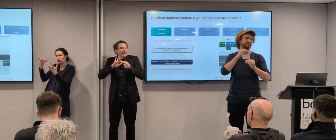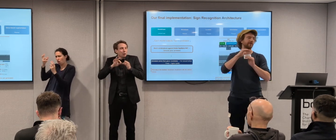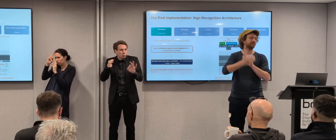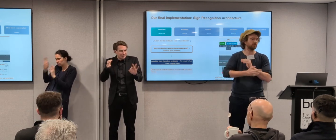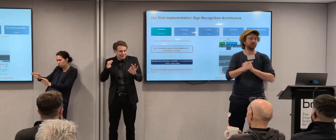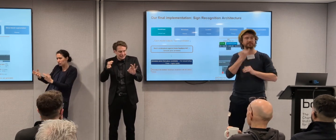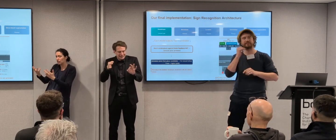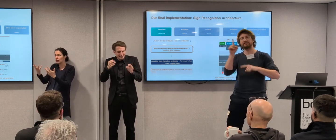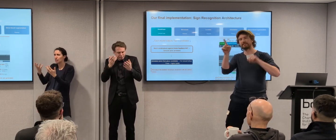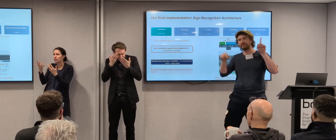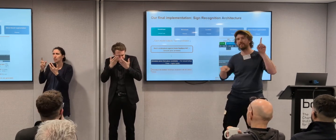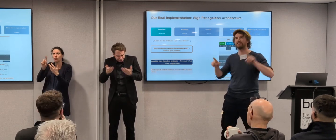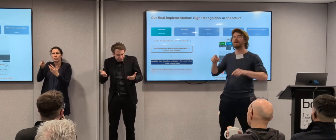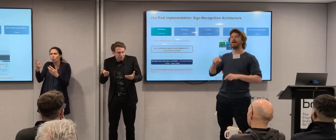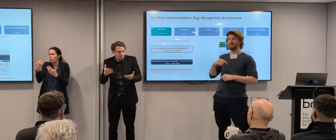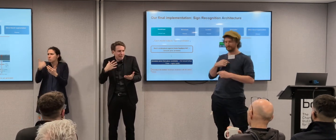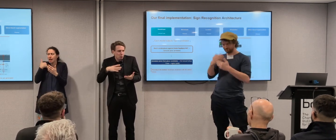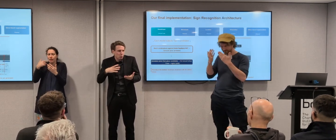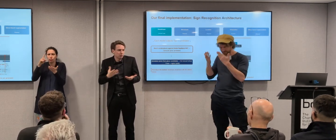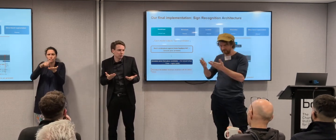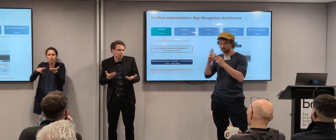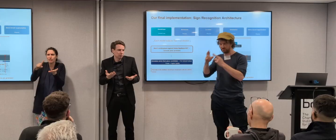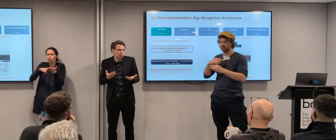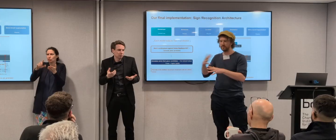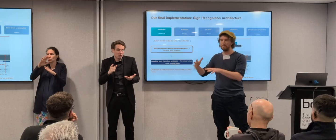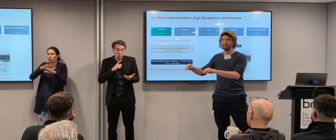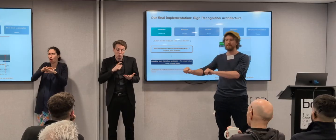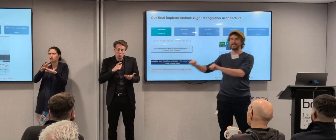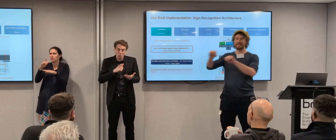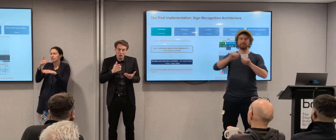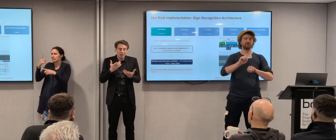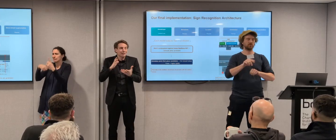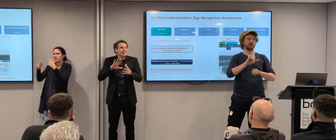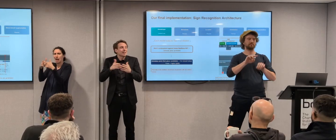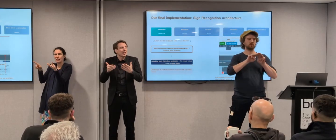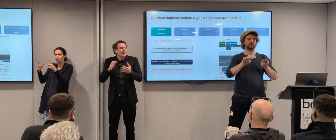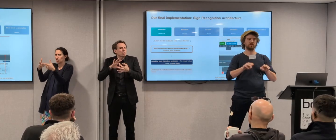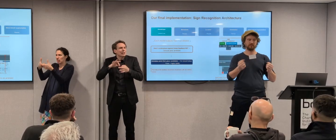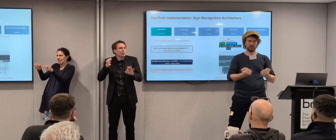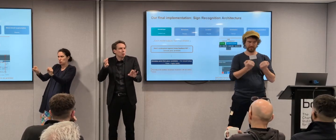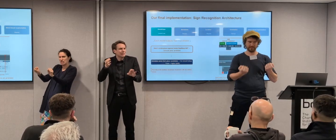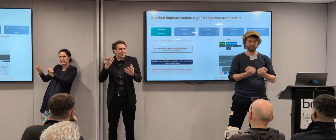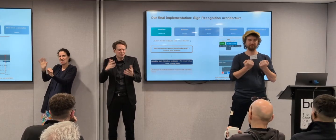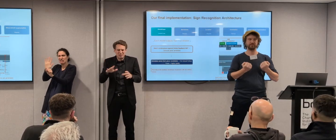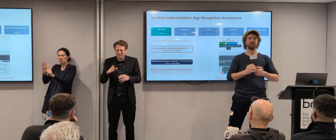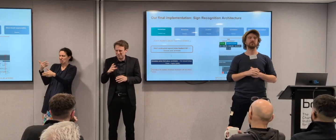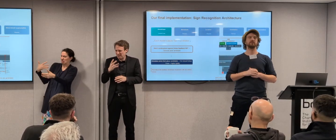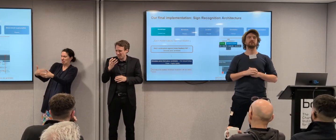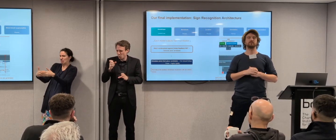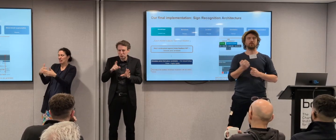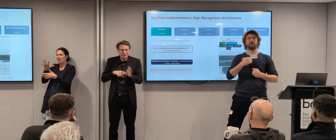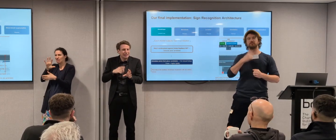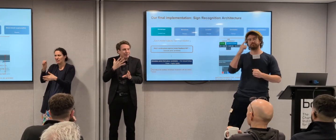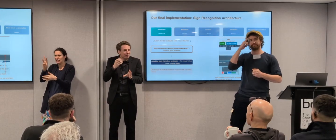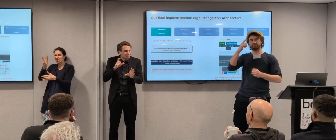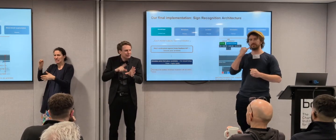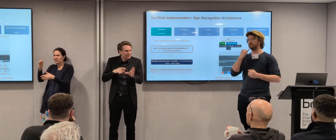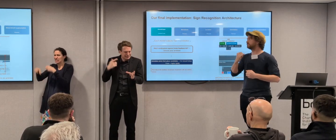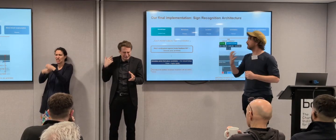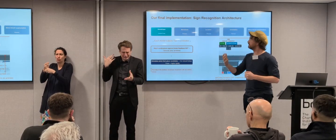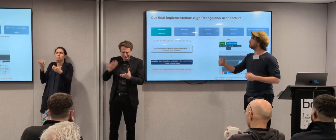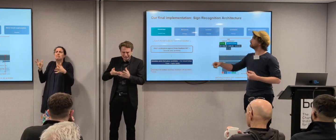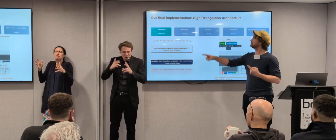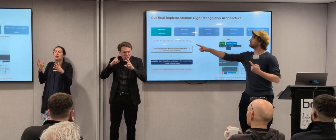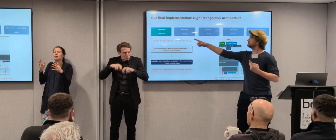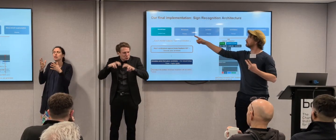because there has only been research on sign language linguistics for about 50 or 60 years, and we also want to take that